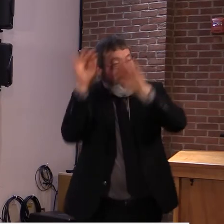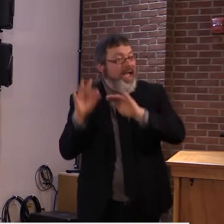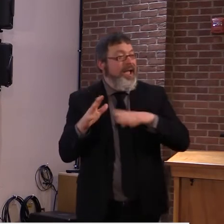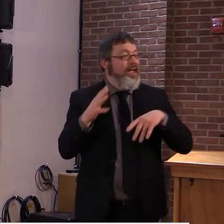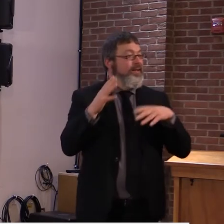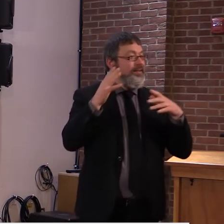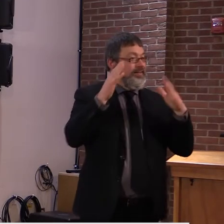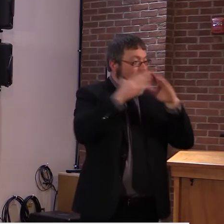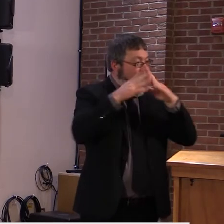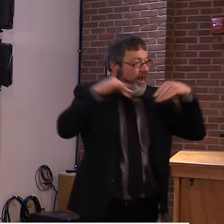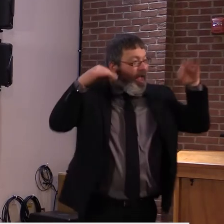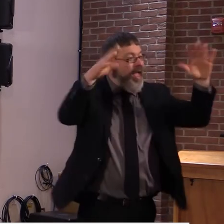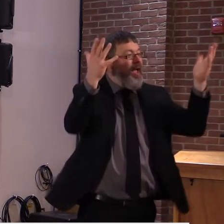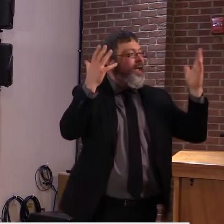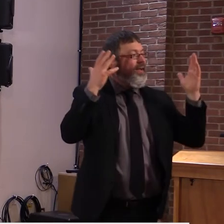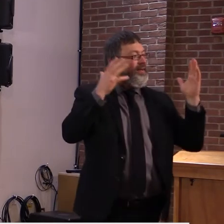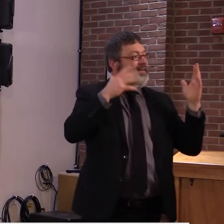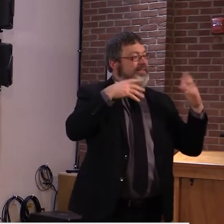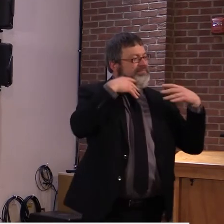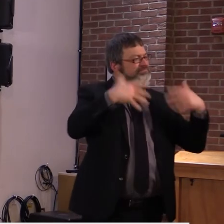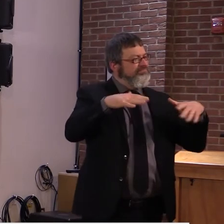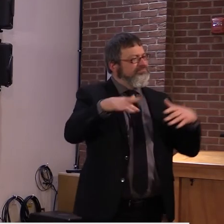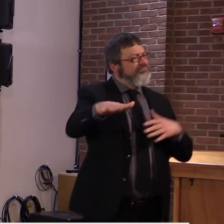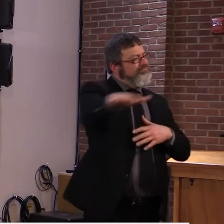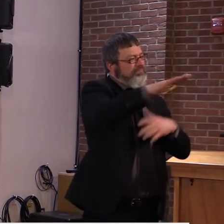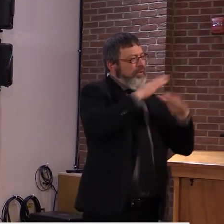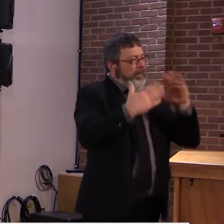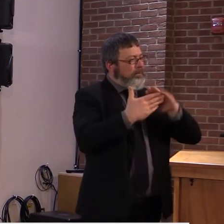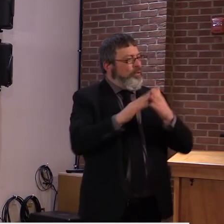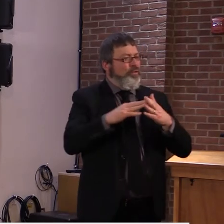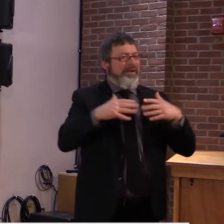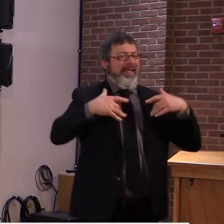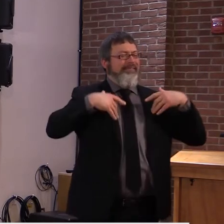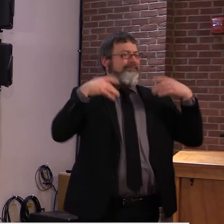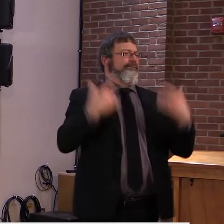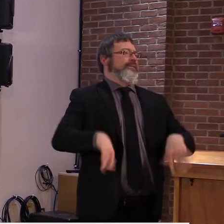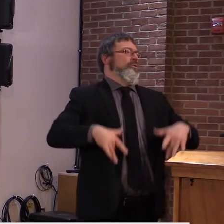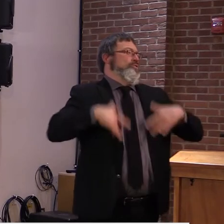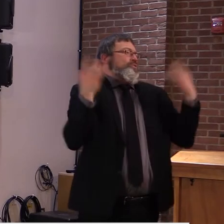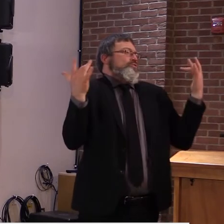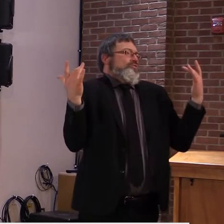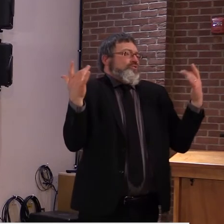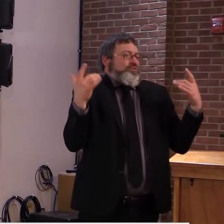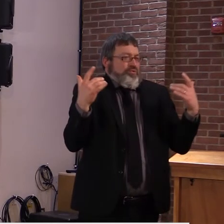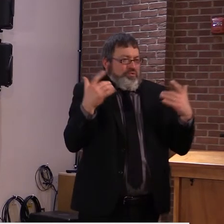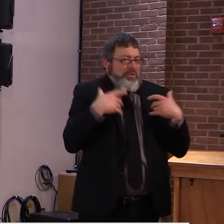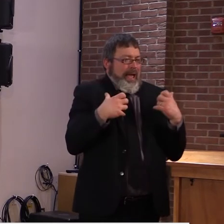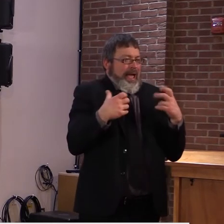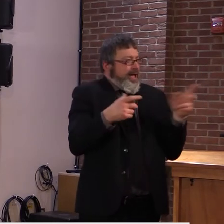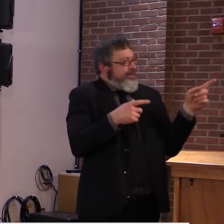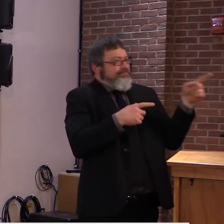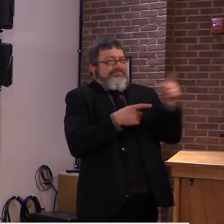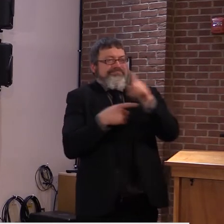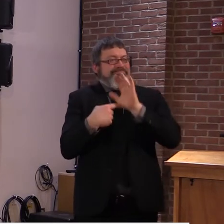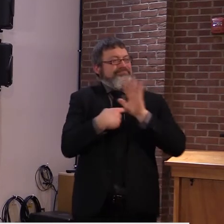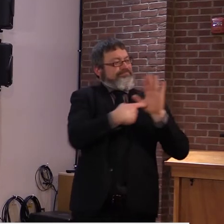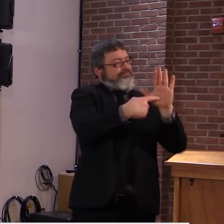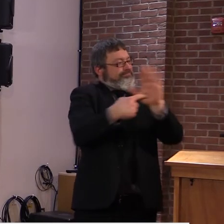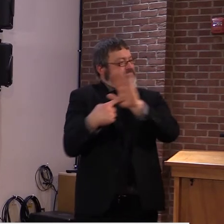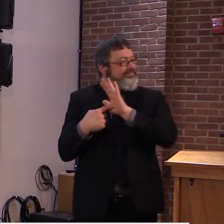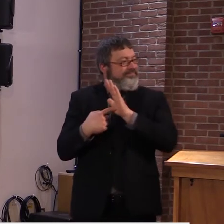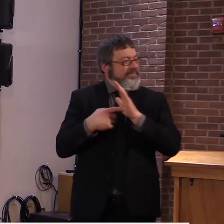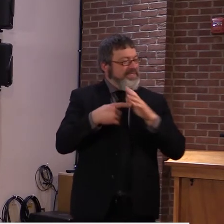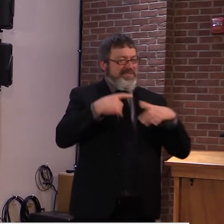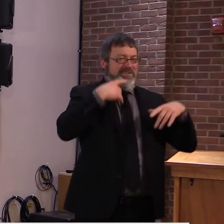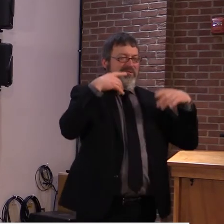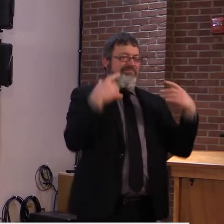thing before I mentioned it, our initiative, but it's been really,